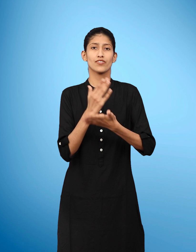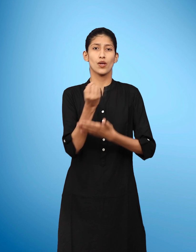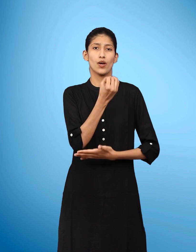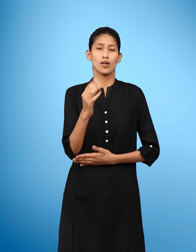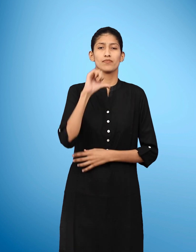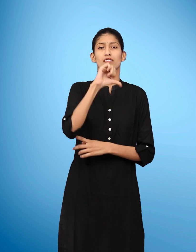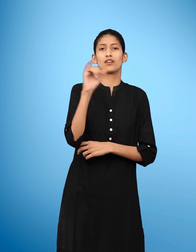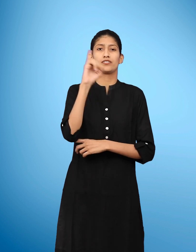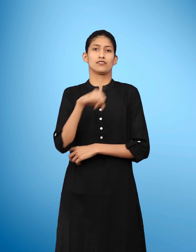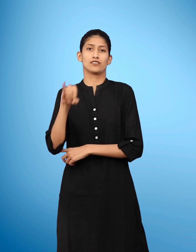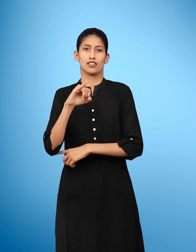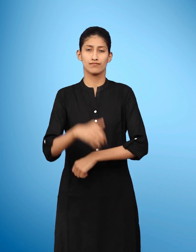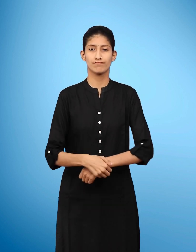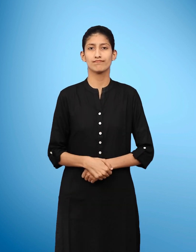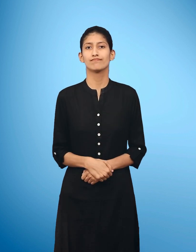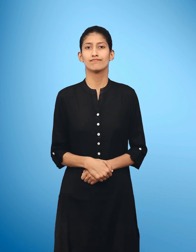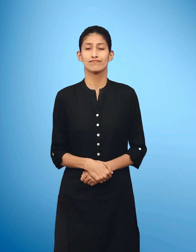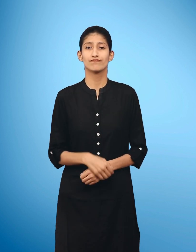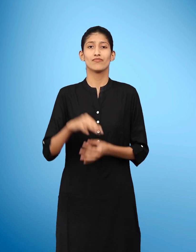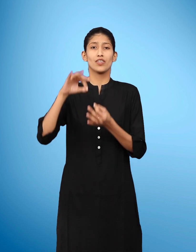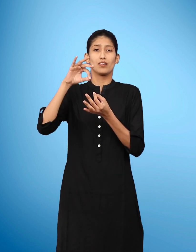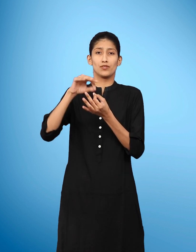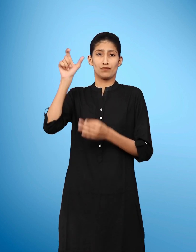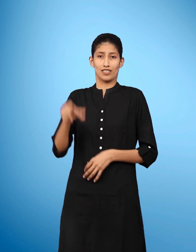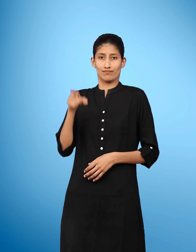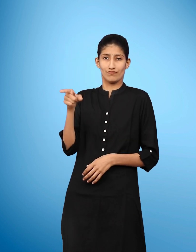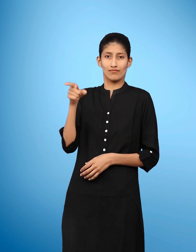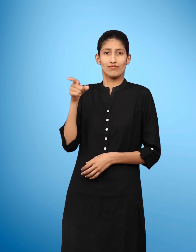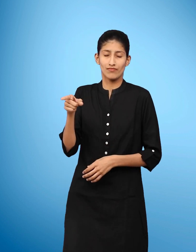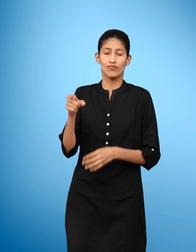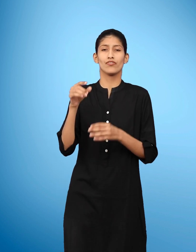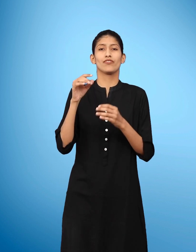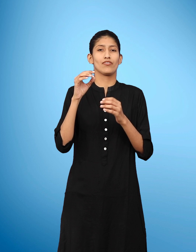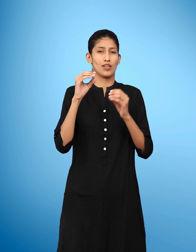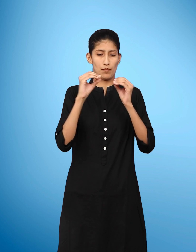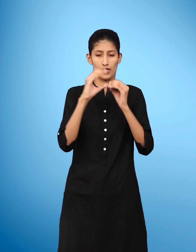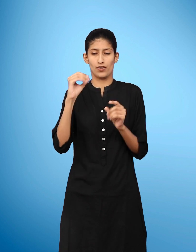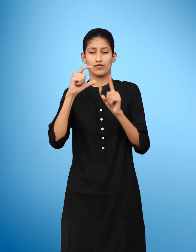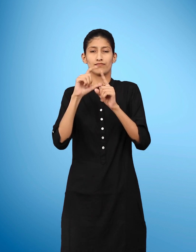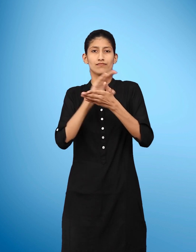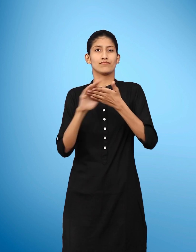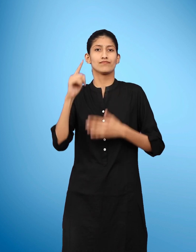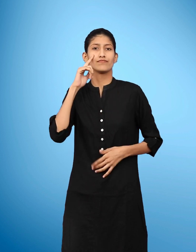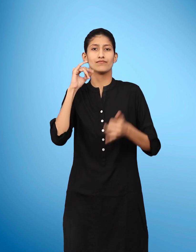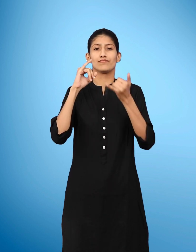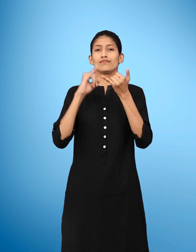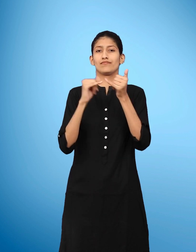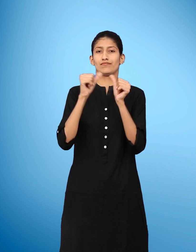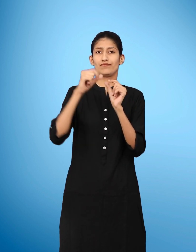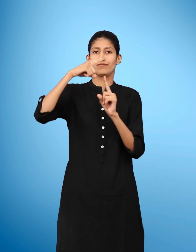Page number 96. However, instead of doing that, they remained in the world to